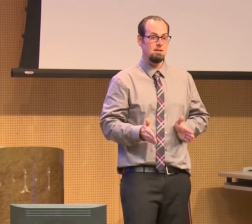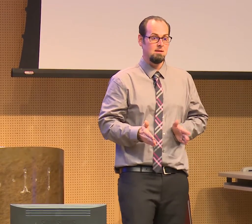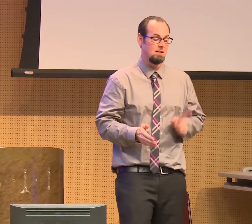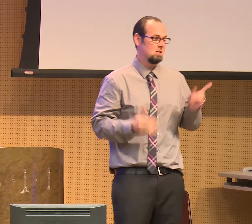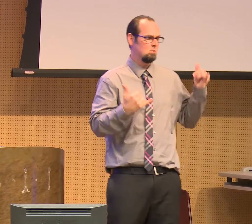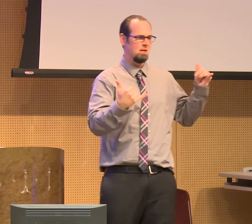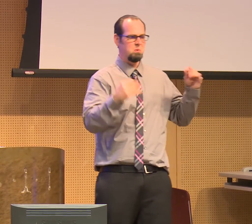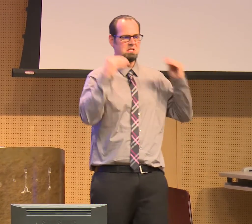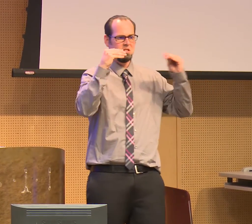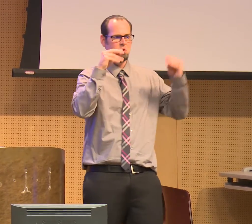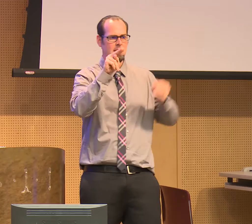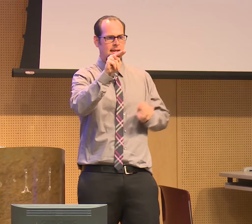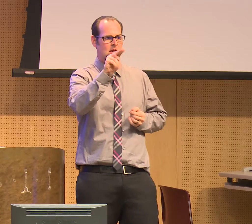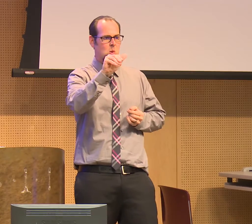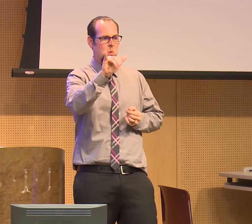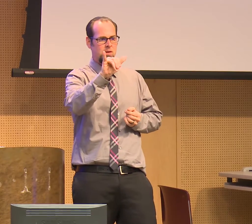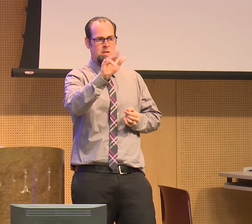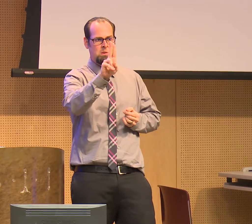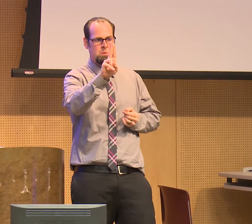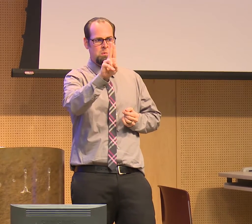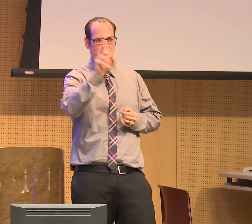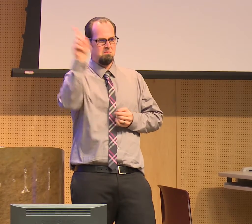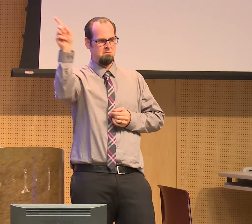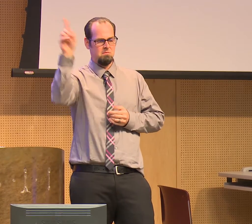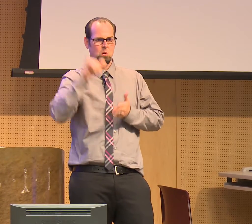teacher. Right now, he's teaching in New York University.